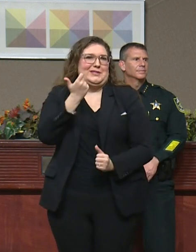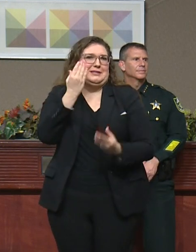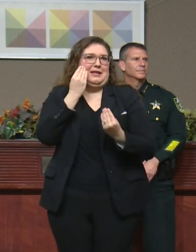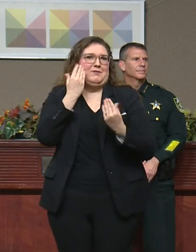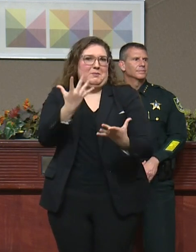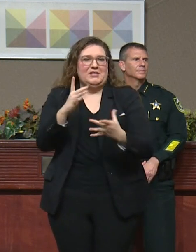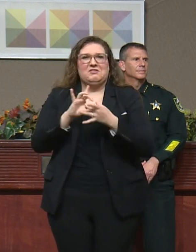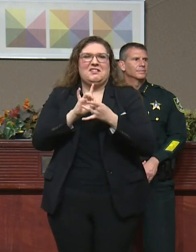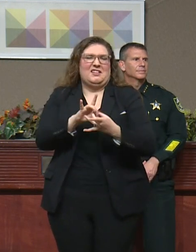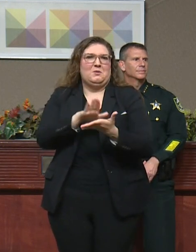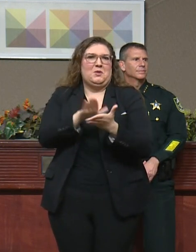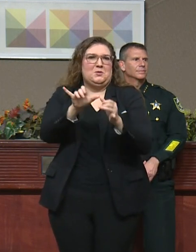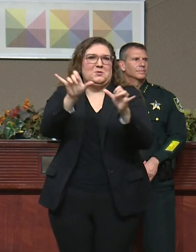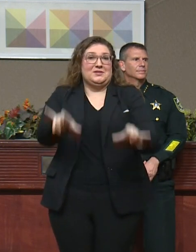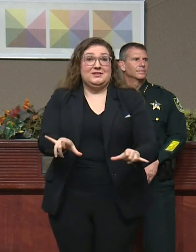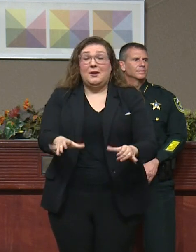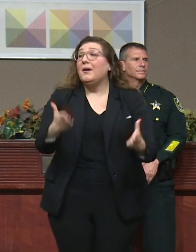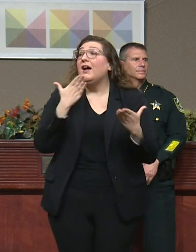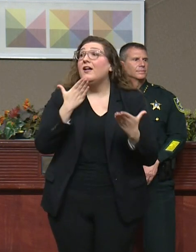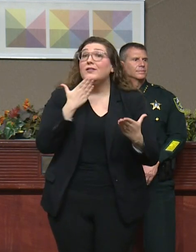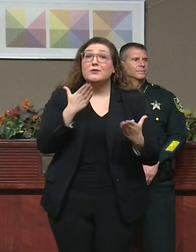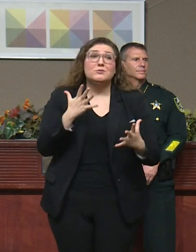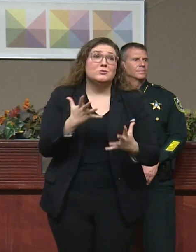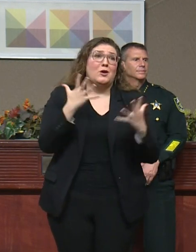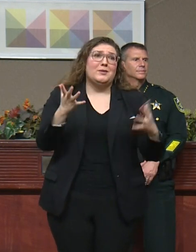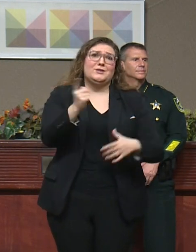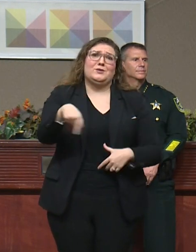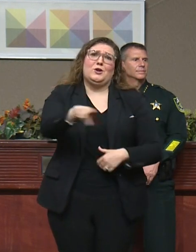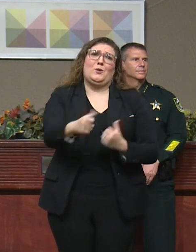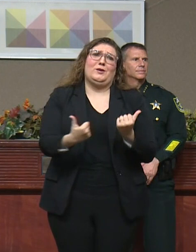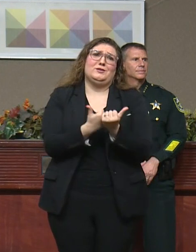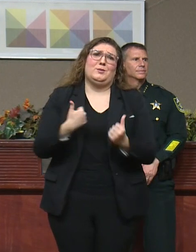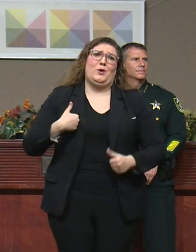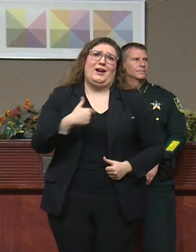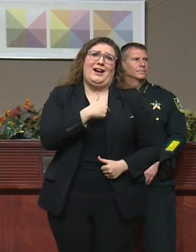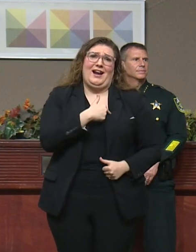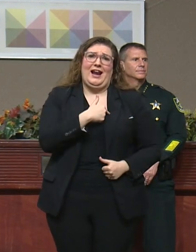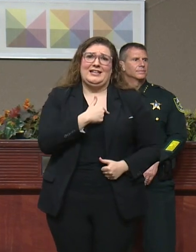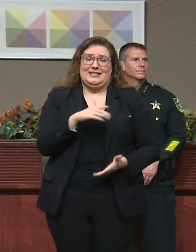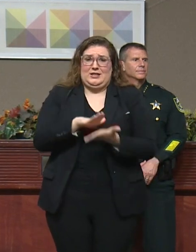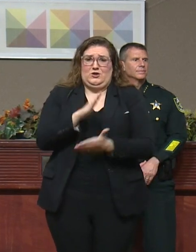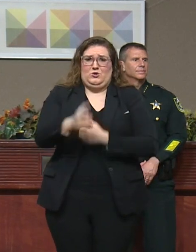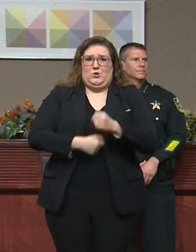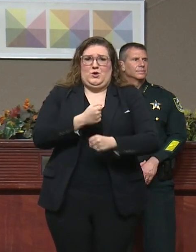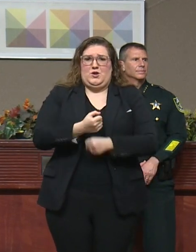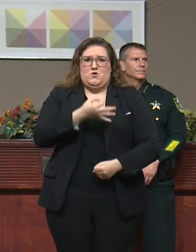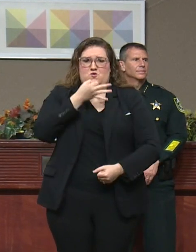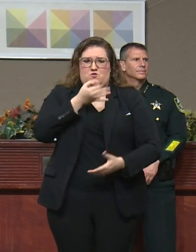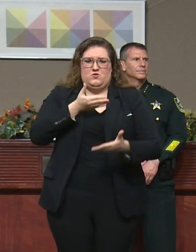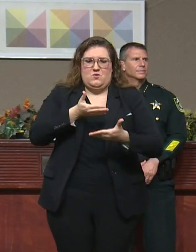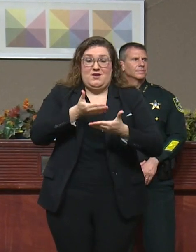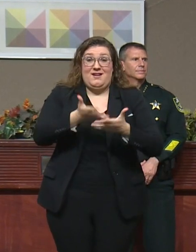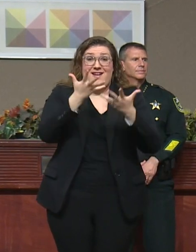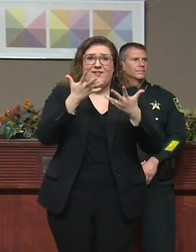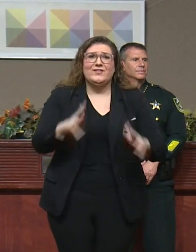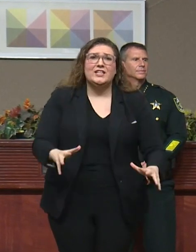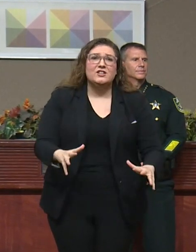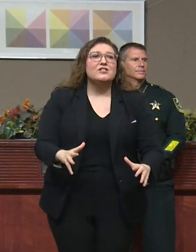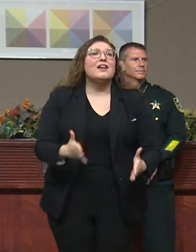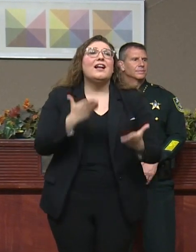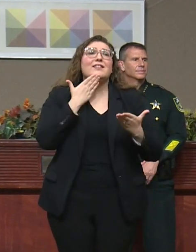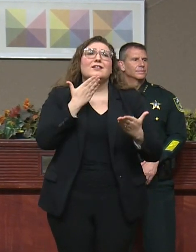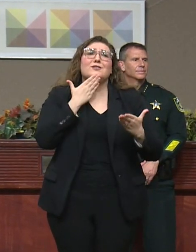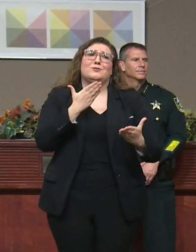Public Schools. Thank you again for all of your support as we wind down this school year, and thanks again to all of our